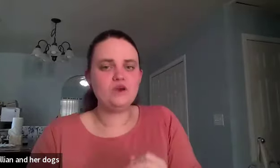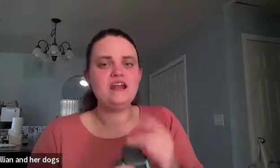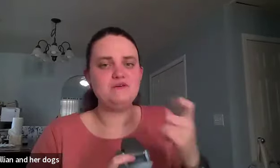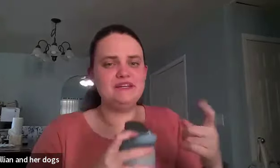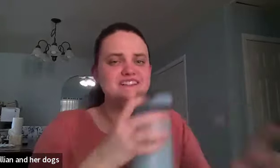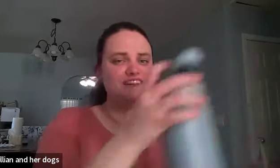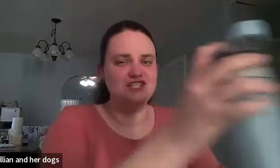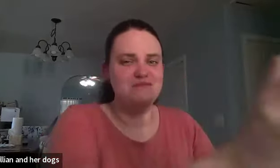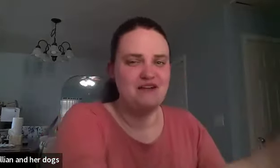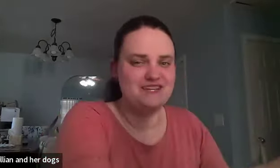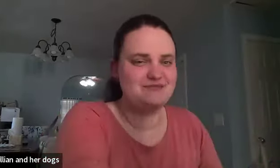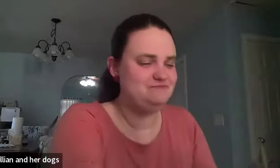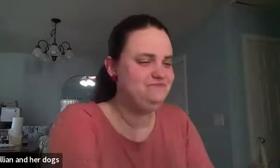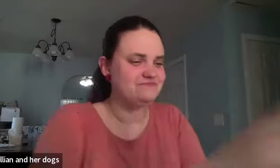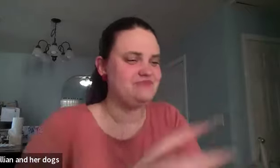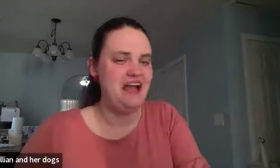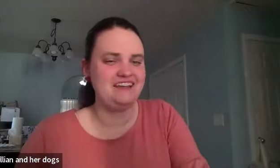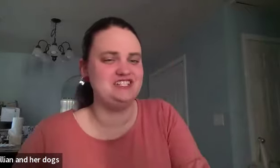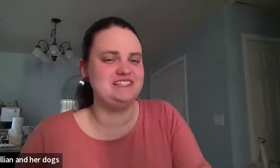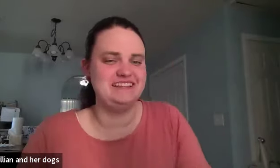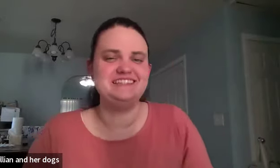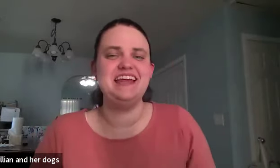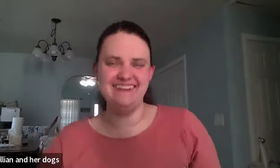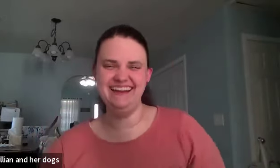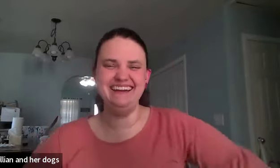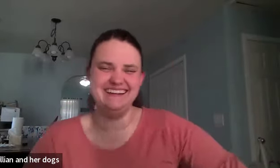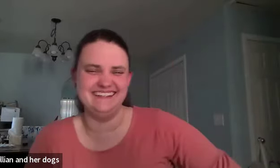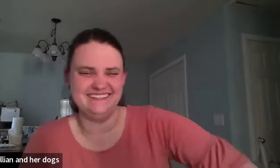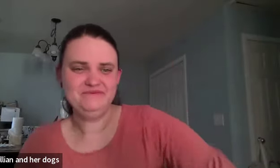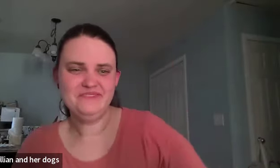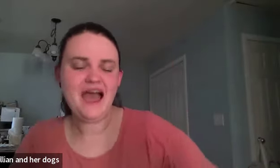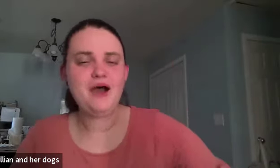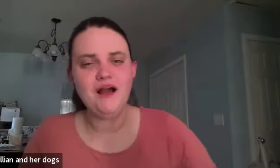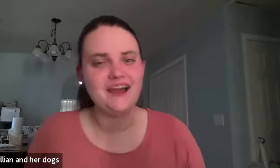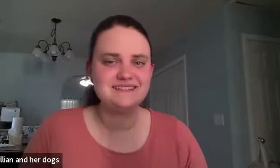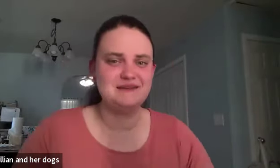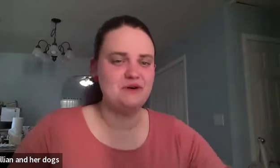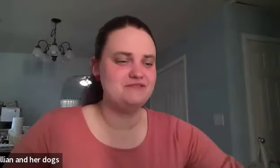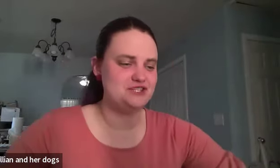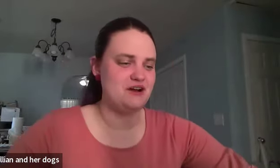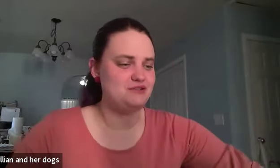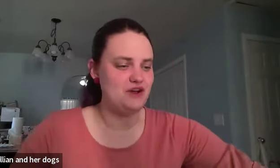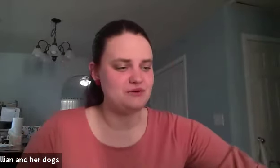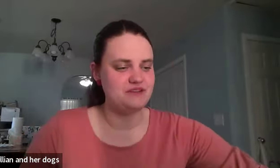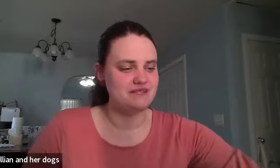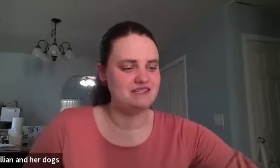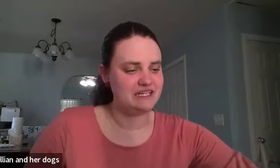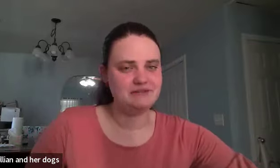We're gonna have a big discussion about this. I can just see this now. I will ask someone for sure. I'll talk with them and see,